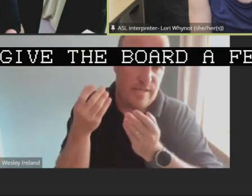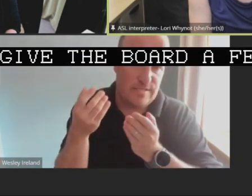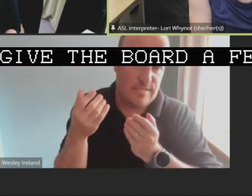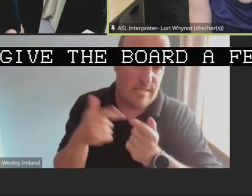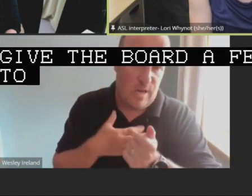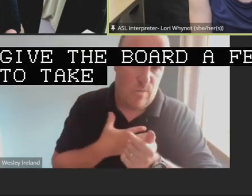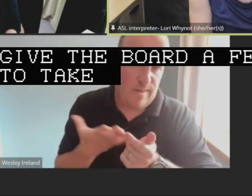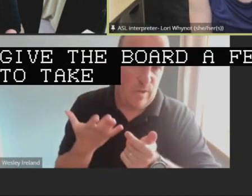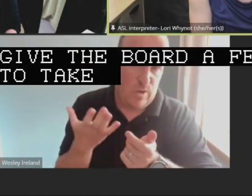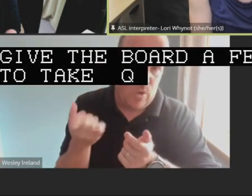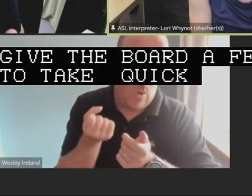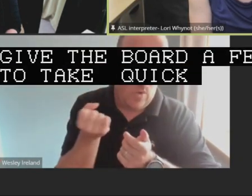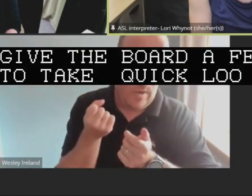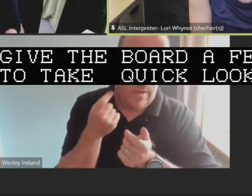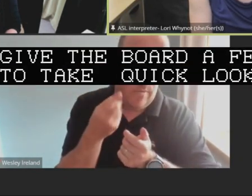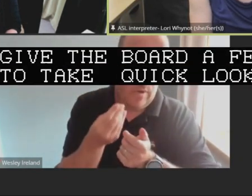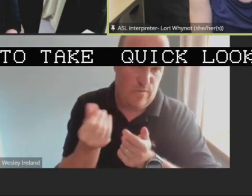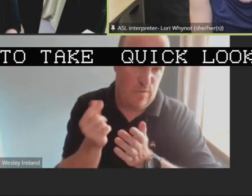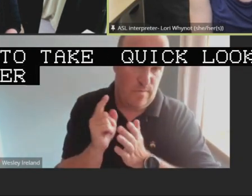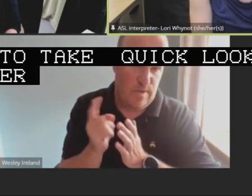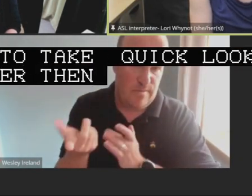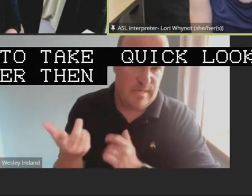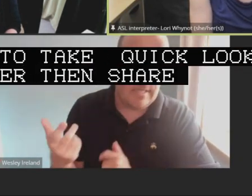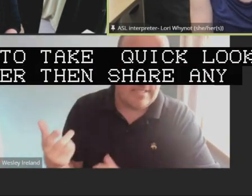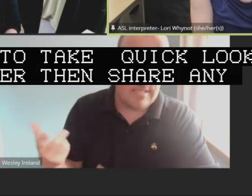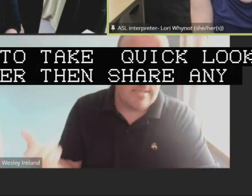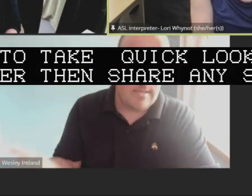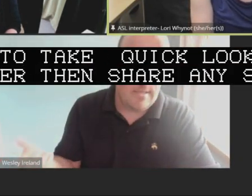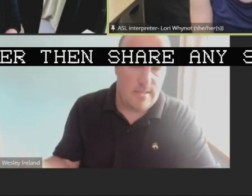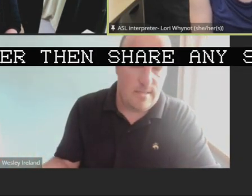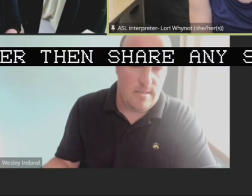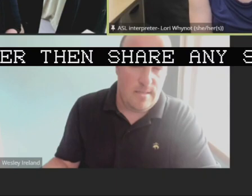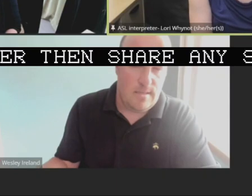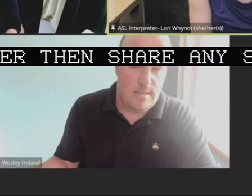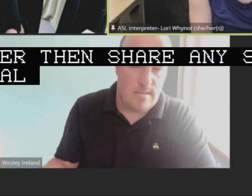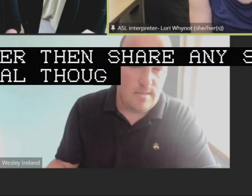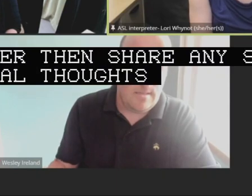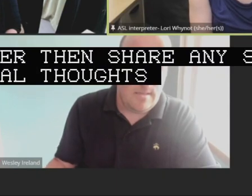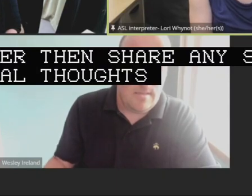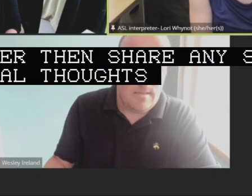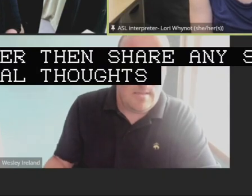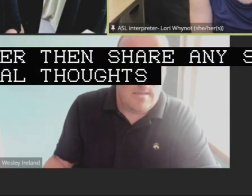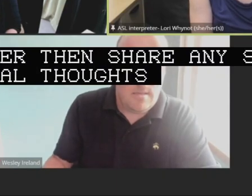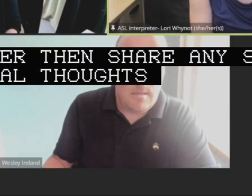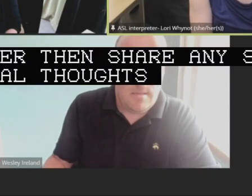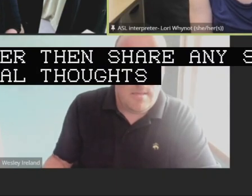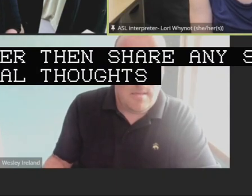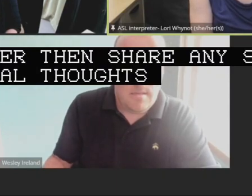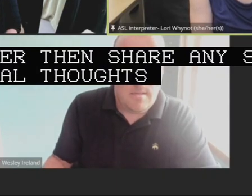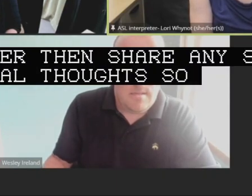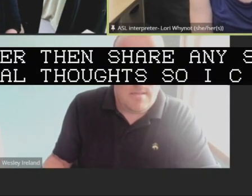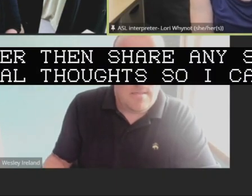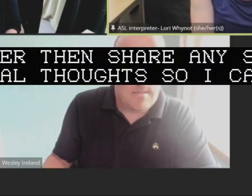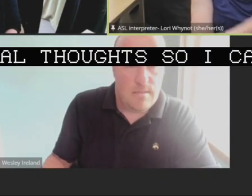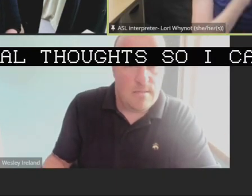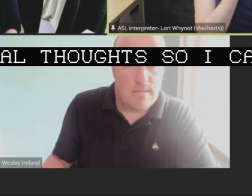And then share any sort of initial thoughts. So I can hold for a few minutes while you do that. Okay.